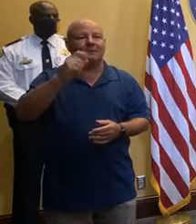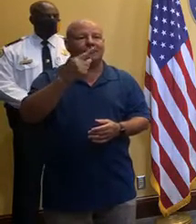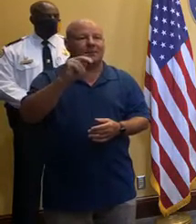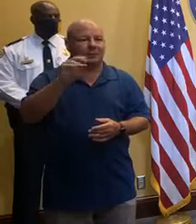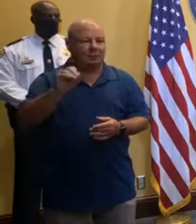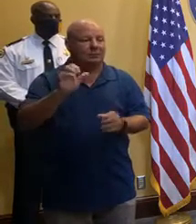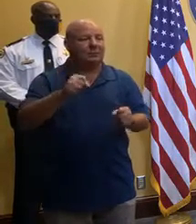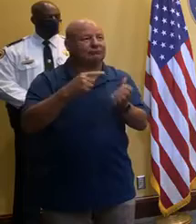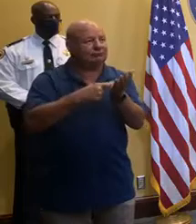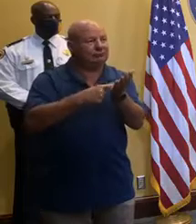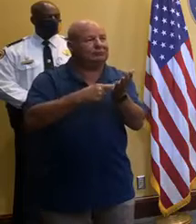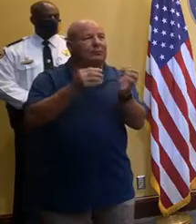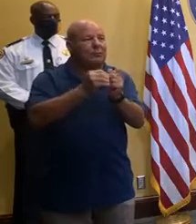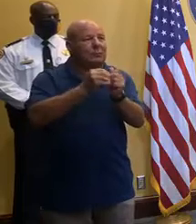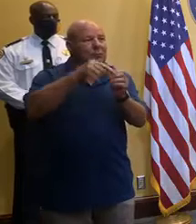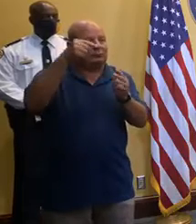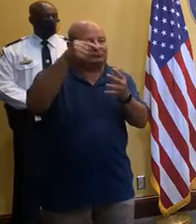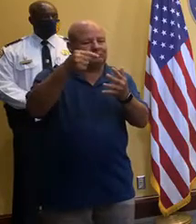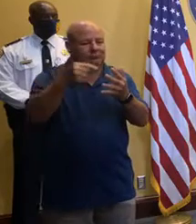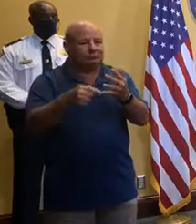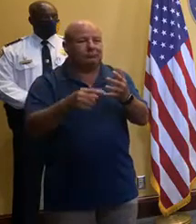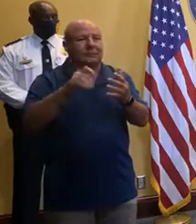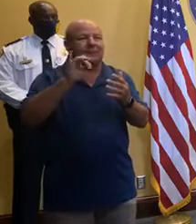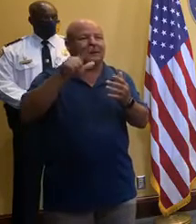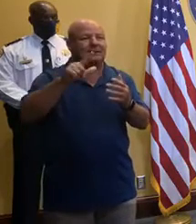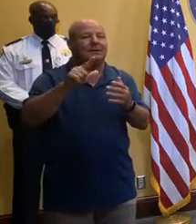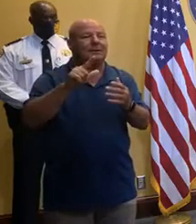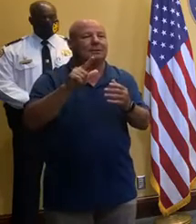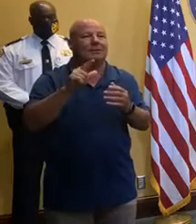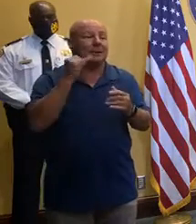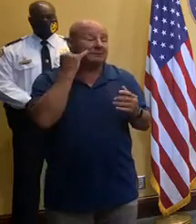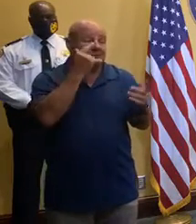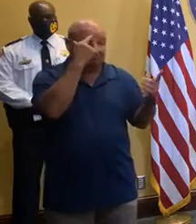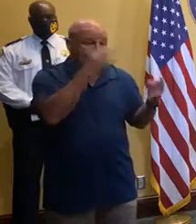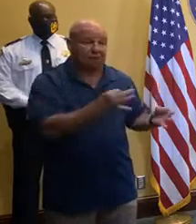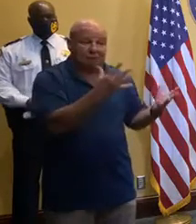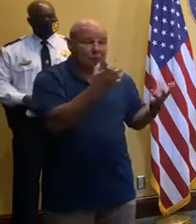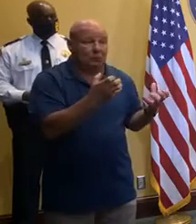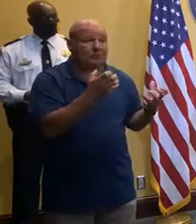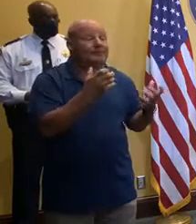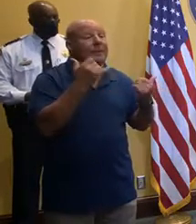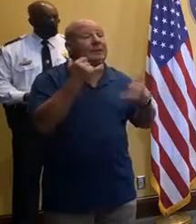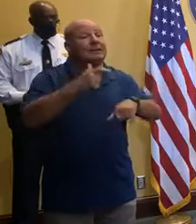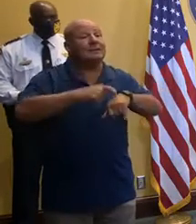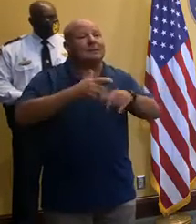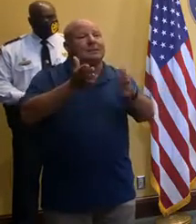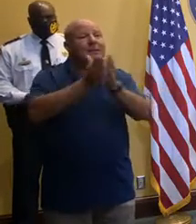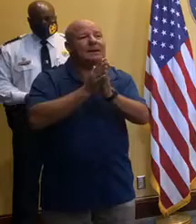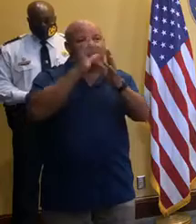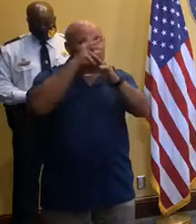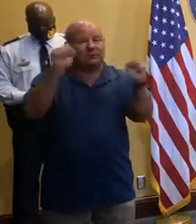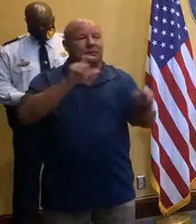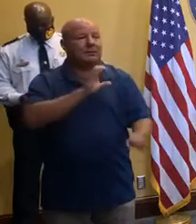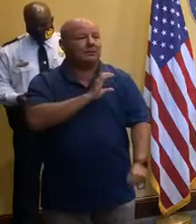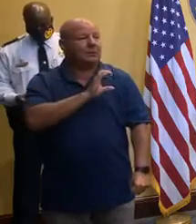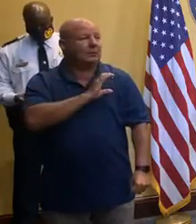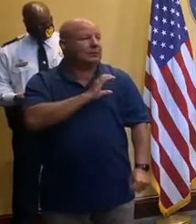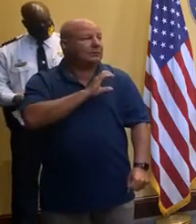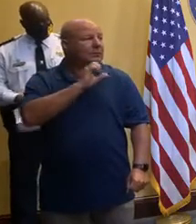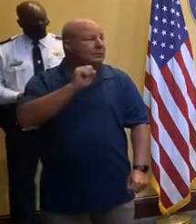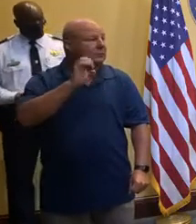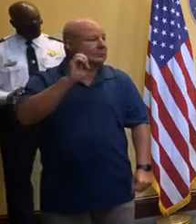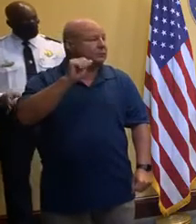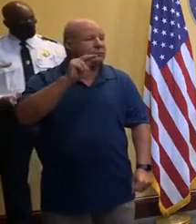more detail about that if she chooses to do so. At this time, I'm going to ask my Superintendent of Police,